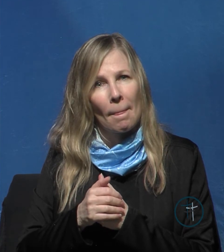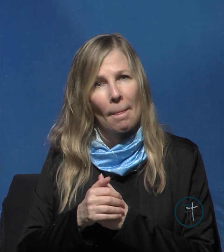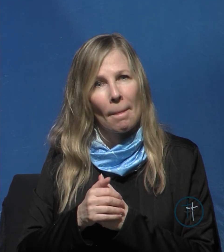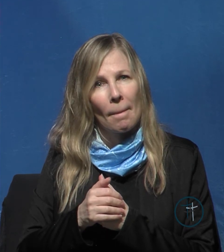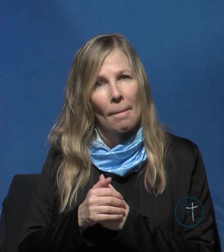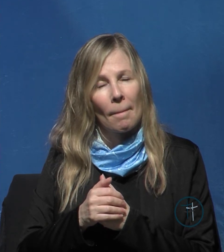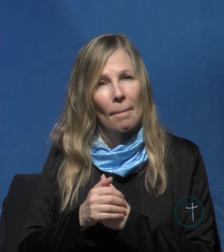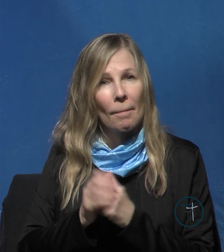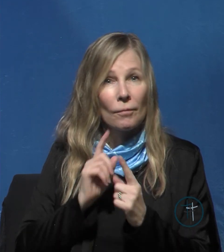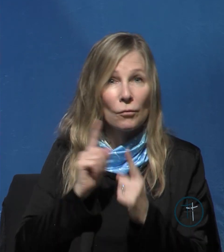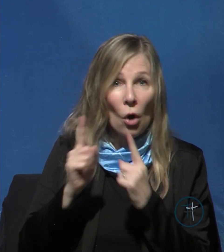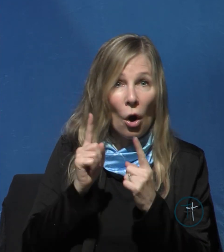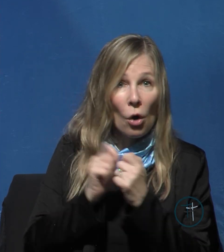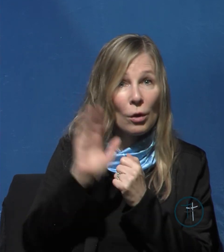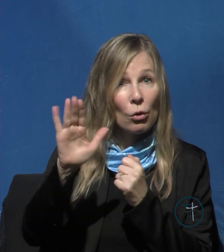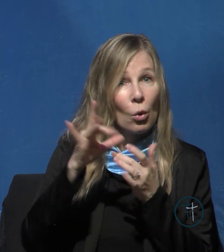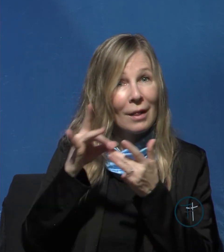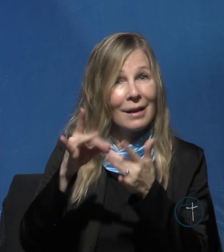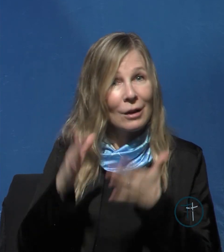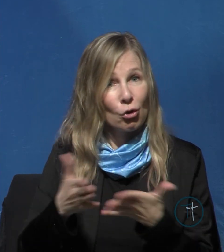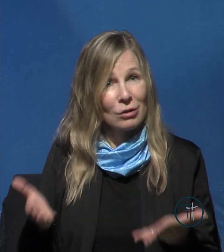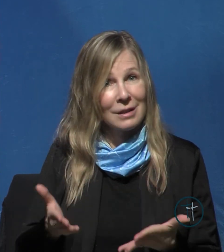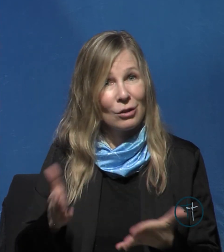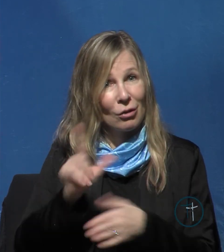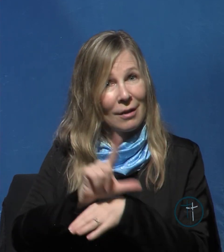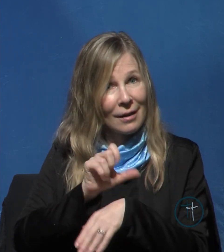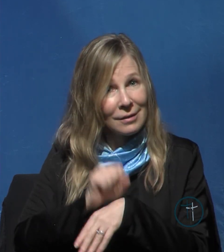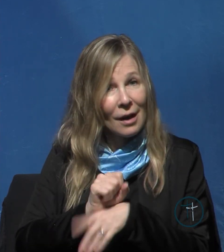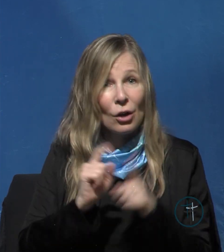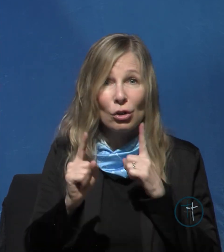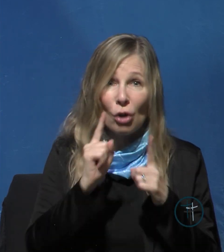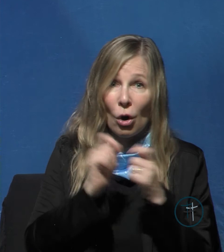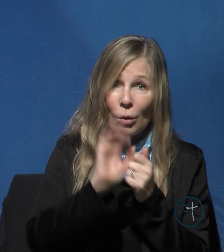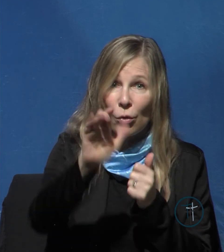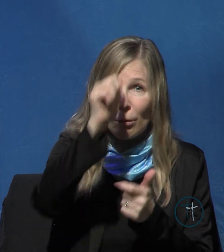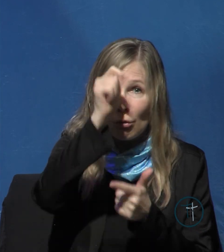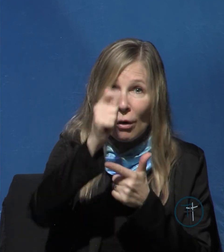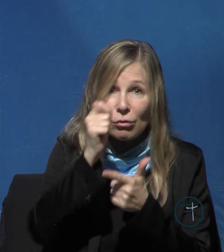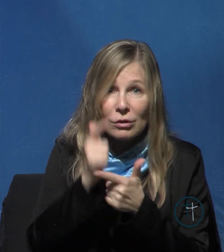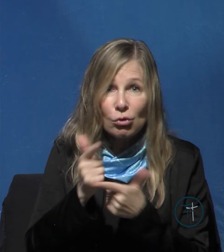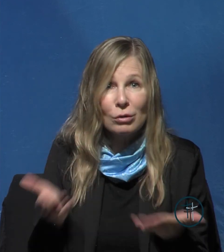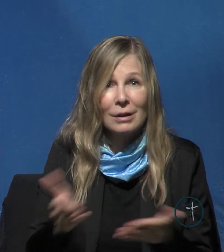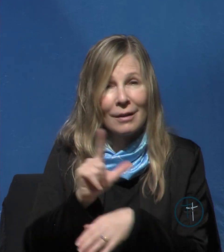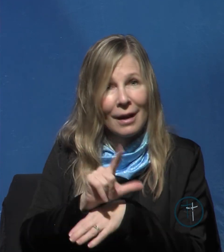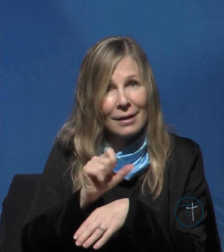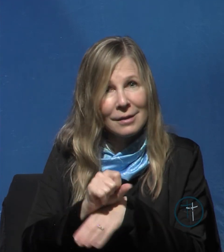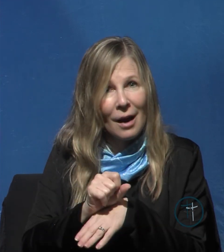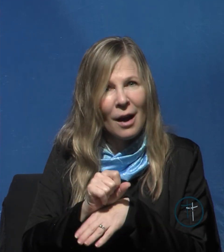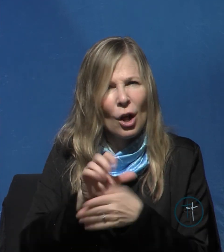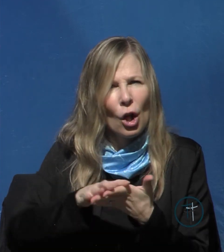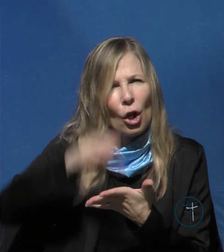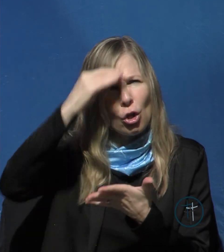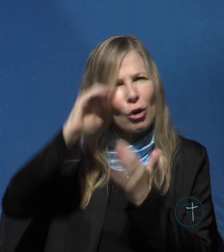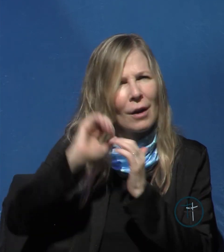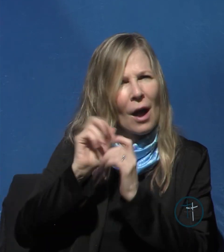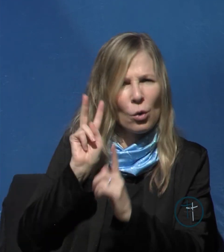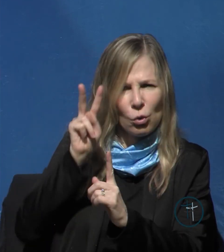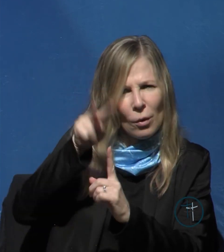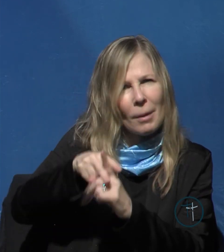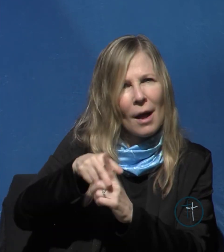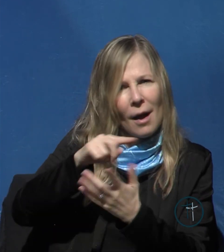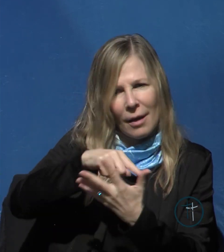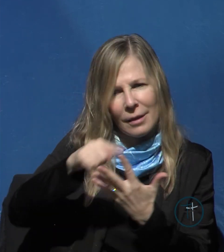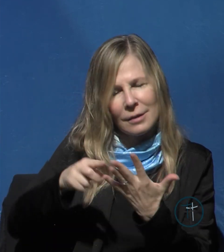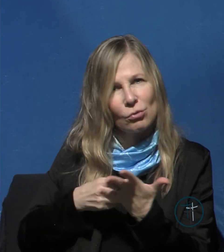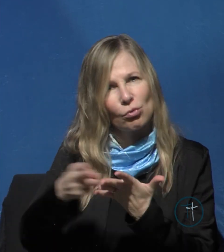Talk to your leaders at Lakeside. Talk to your brothers and sisters at Lakeside. Find out how you can apply these